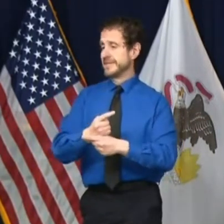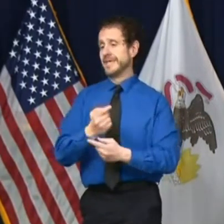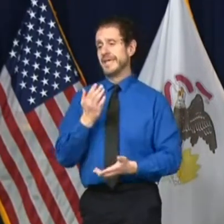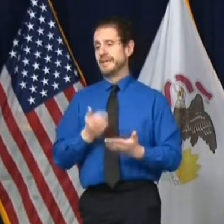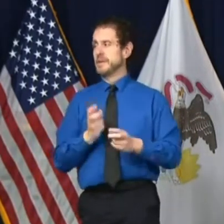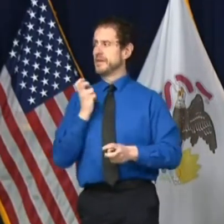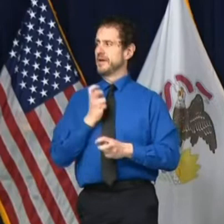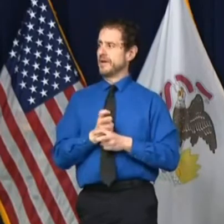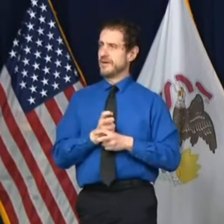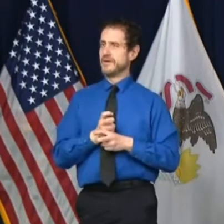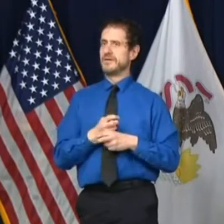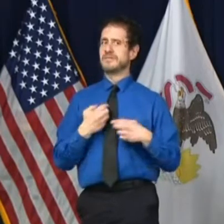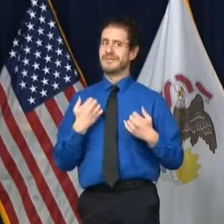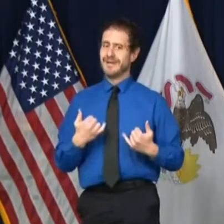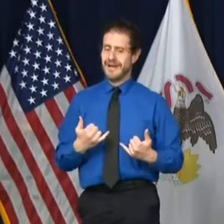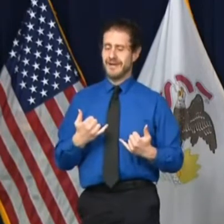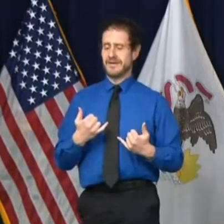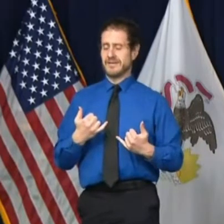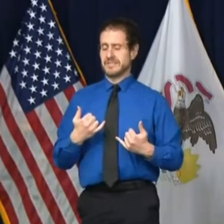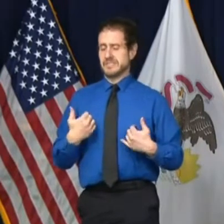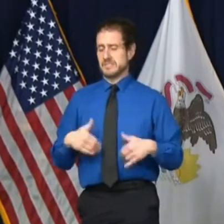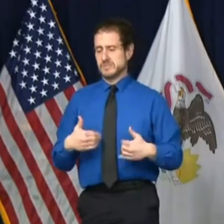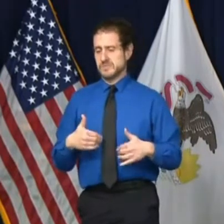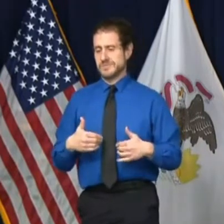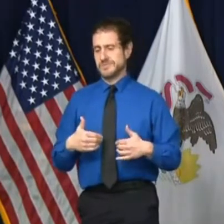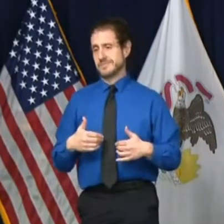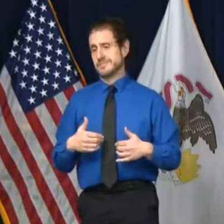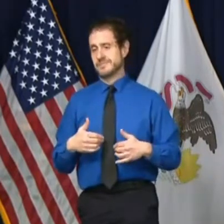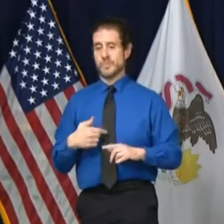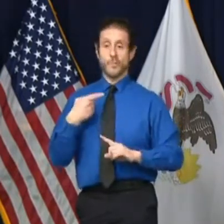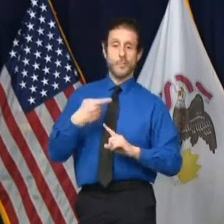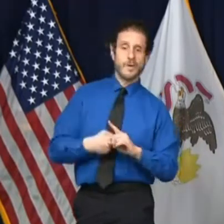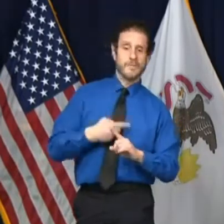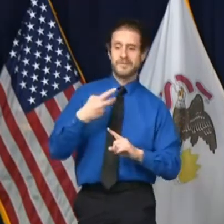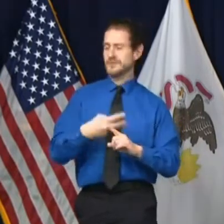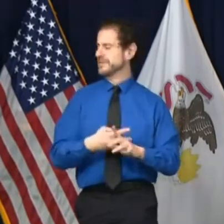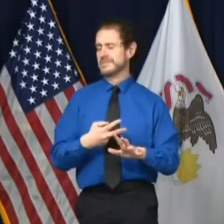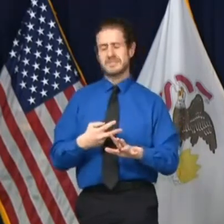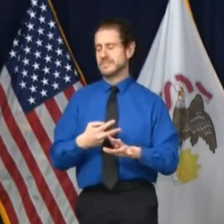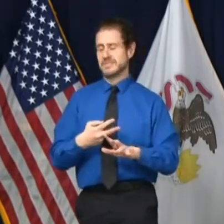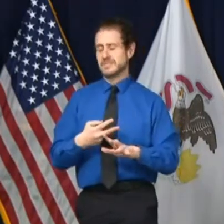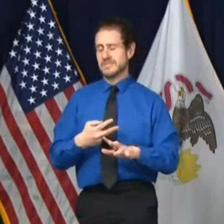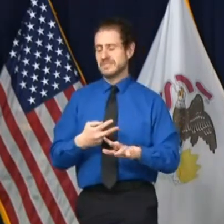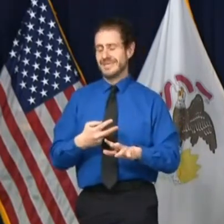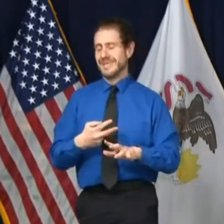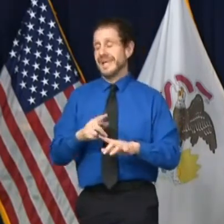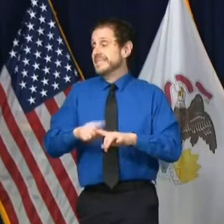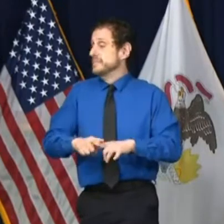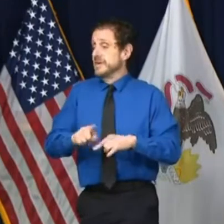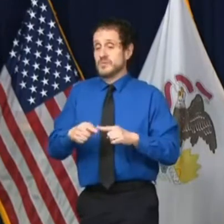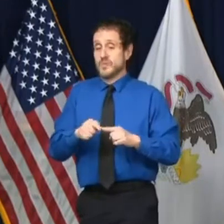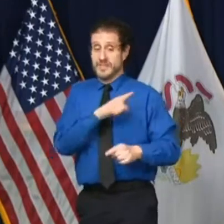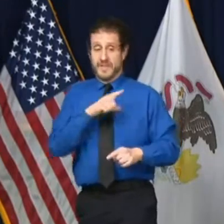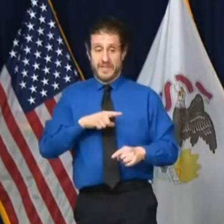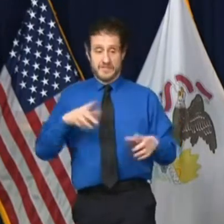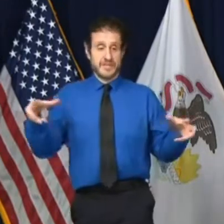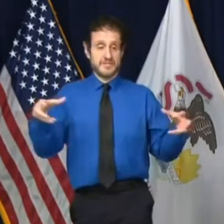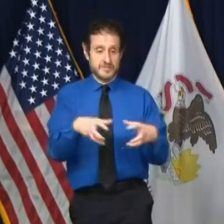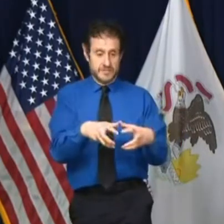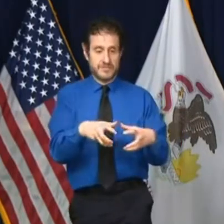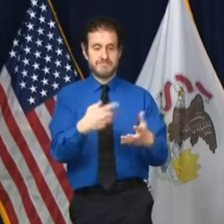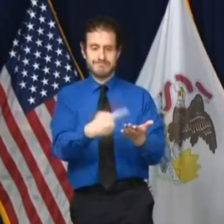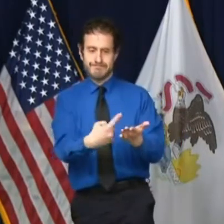to do, in the next month. I don't know, in the next few weeks. It depends on when the legislature gets together and